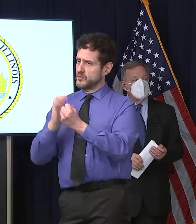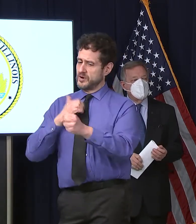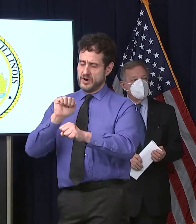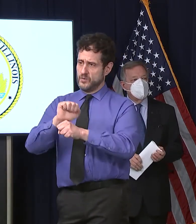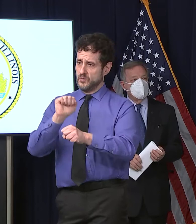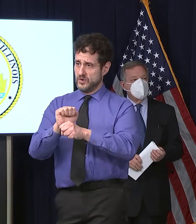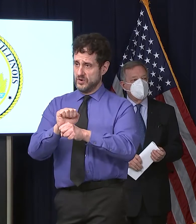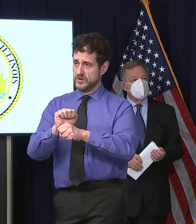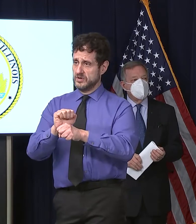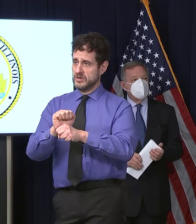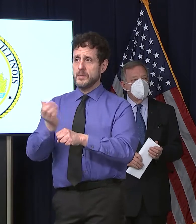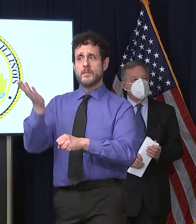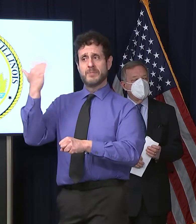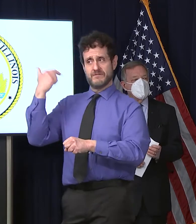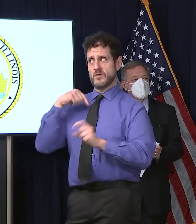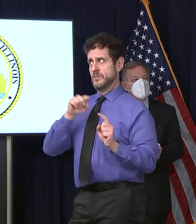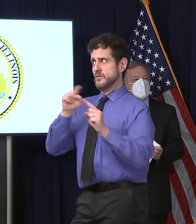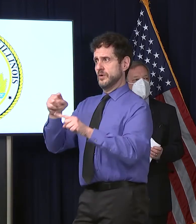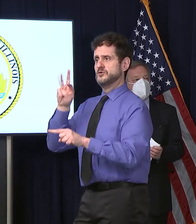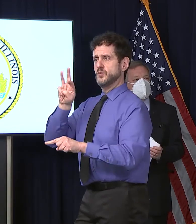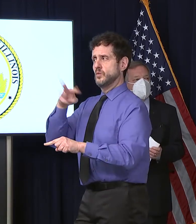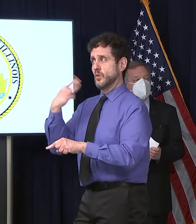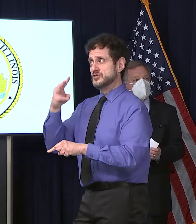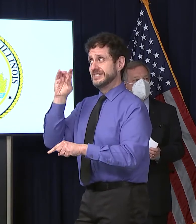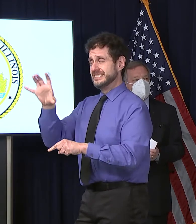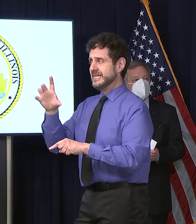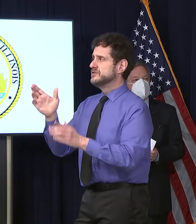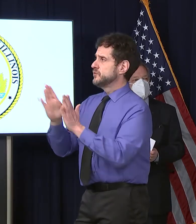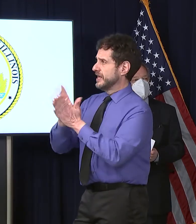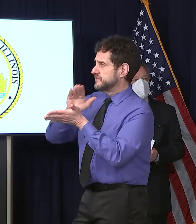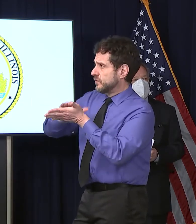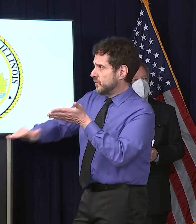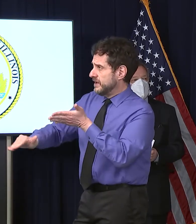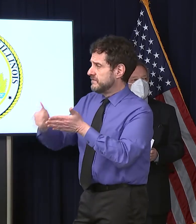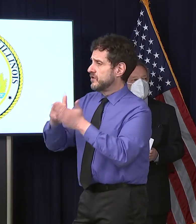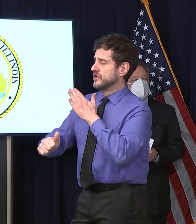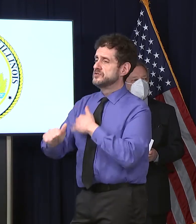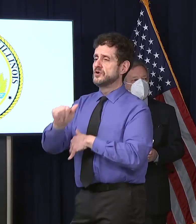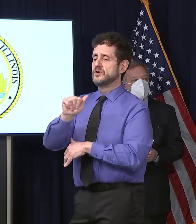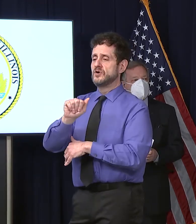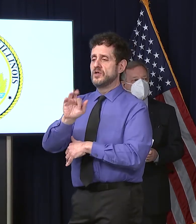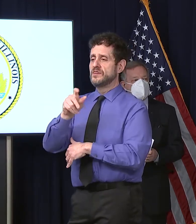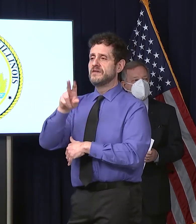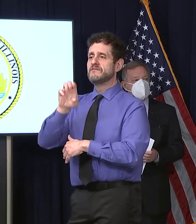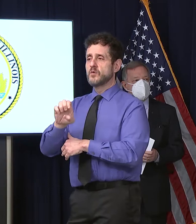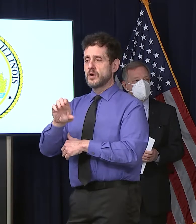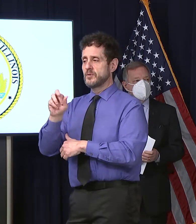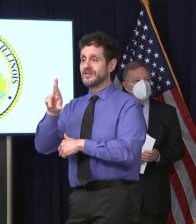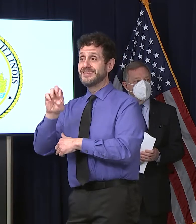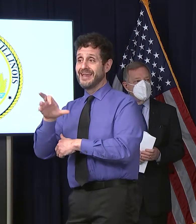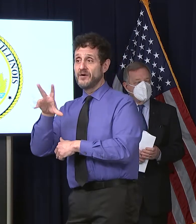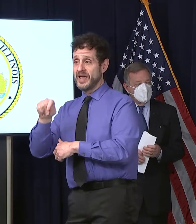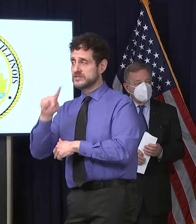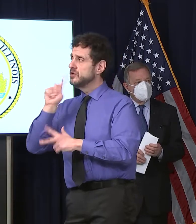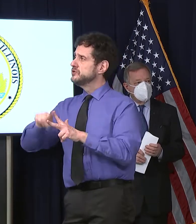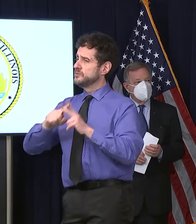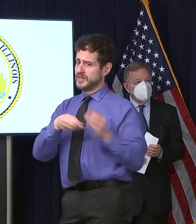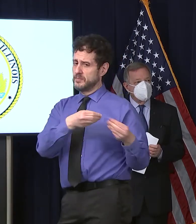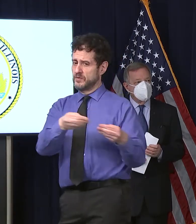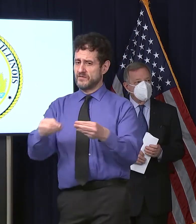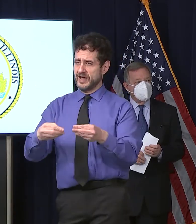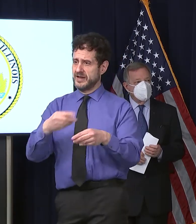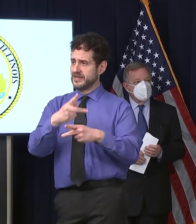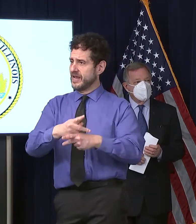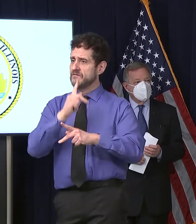efforts when we went to Washington to secure a waiver under the Affordable Care Act to begin providing care to people in our health and hospital